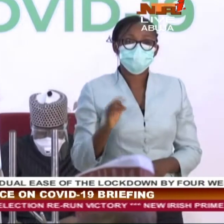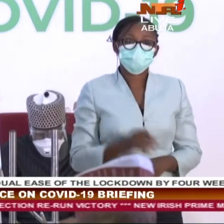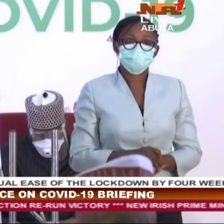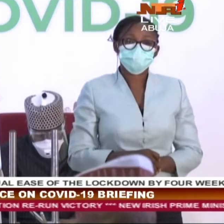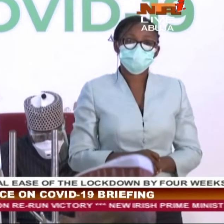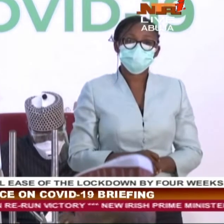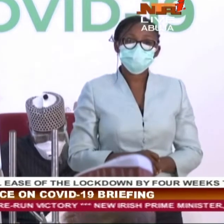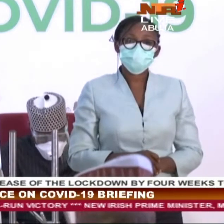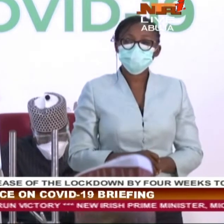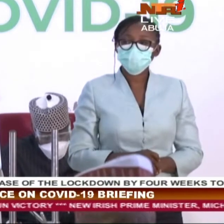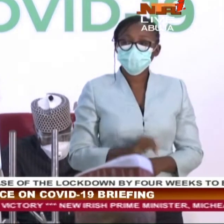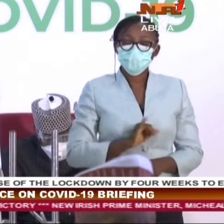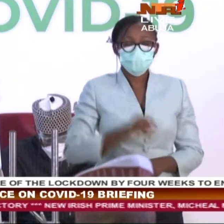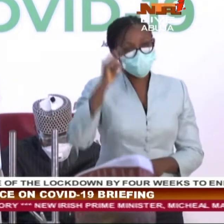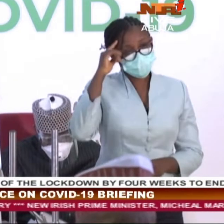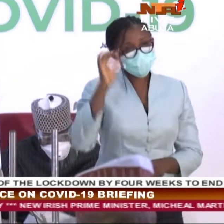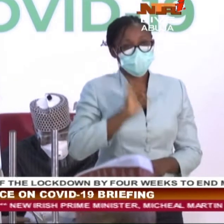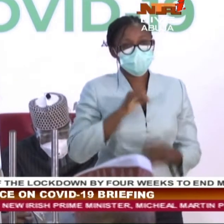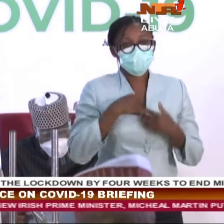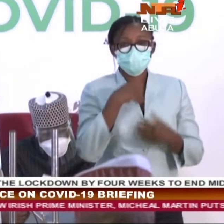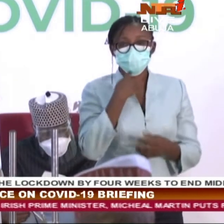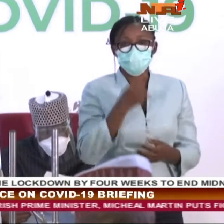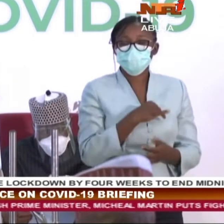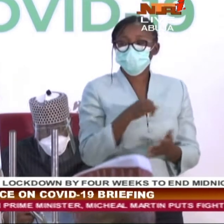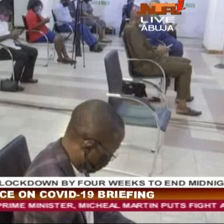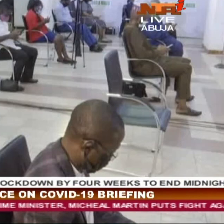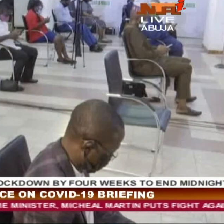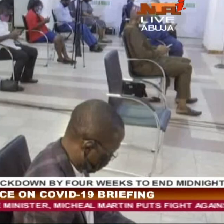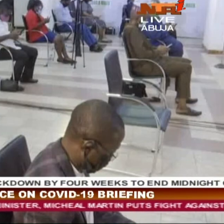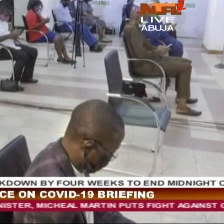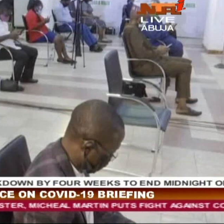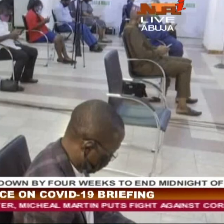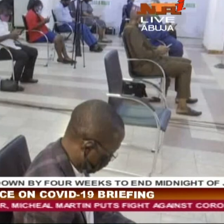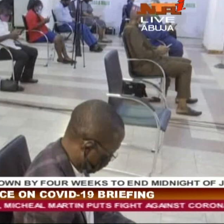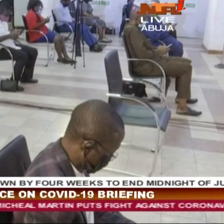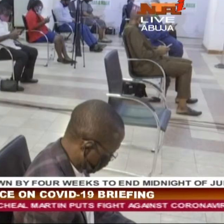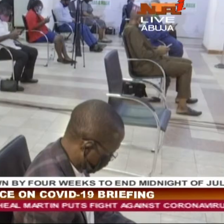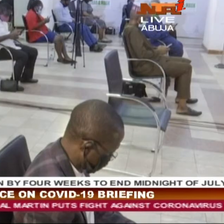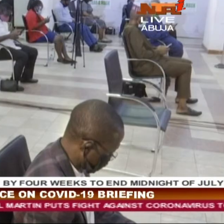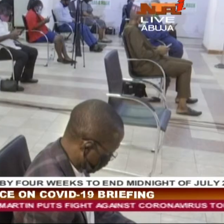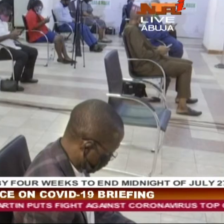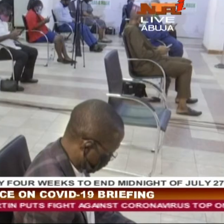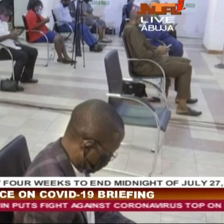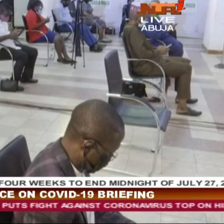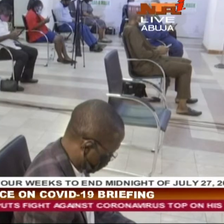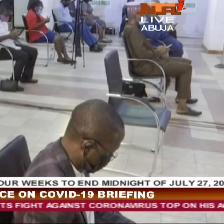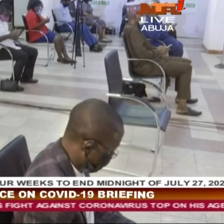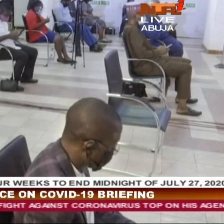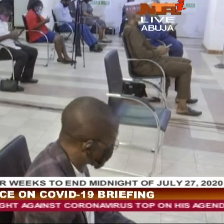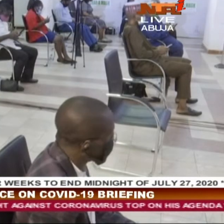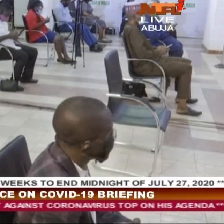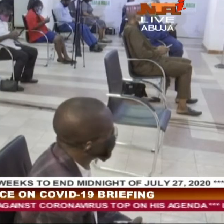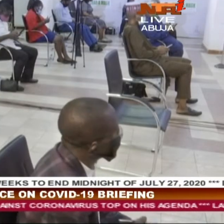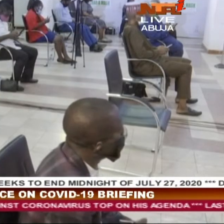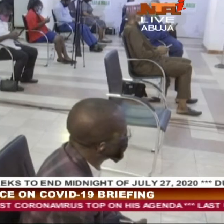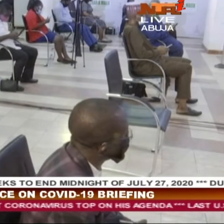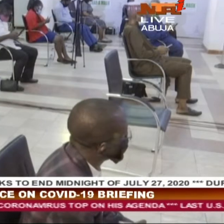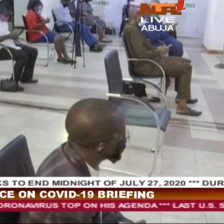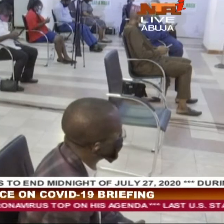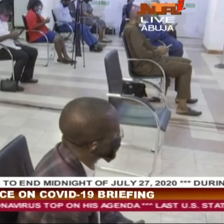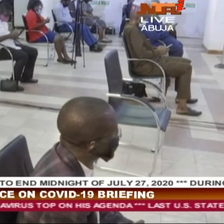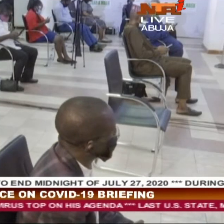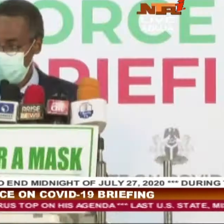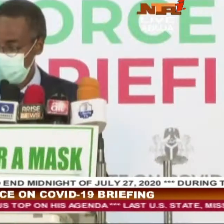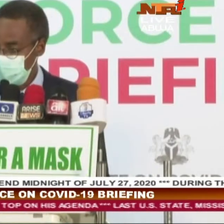I think I have addressed most of these issues. The other thing is whether, why did we keep the curfew? Well, we're not back to